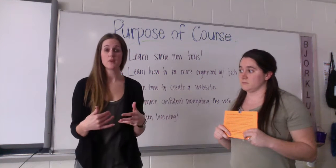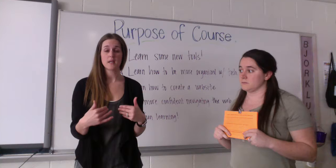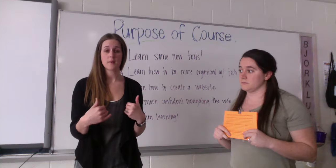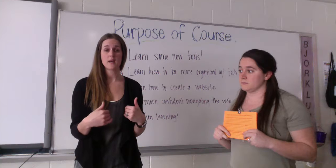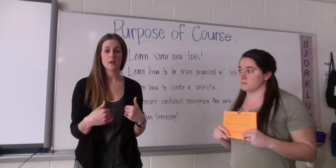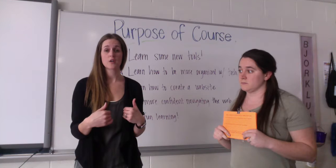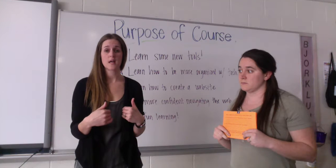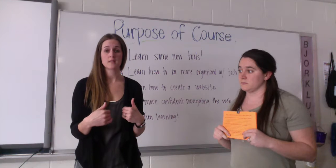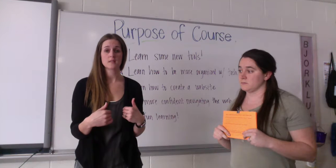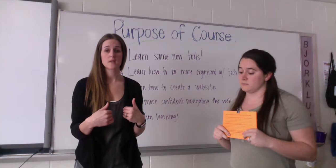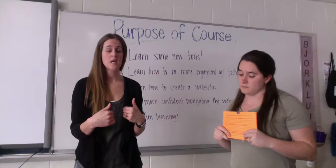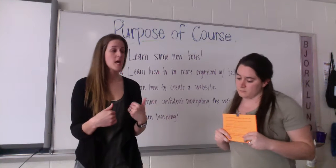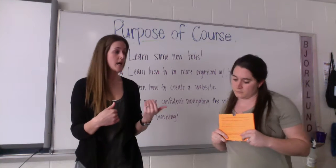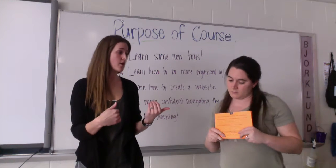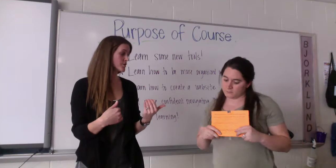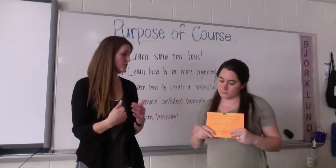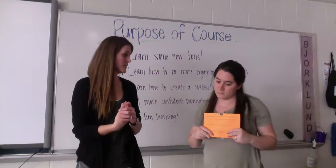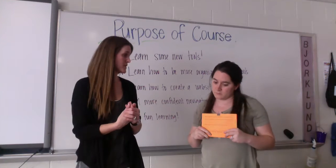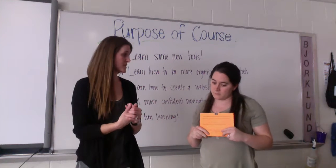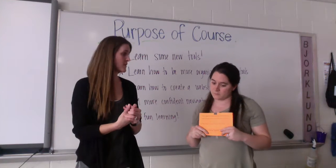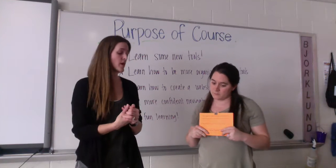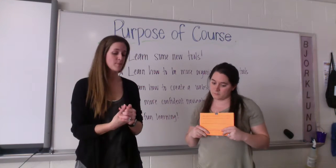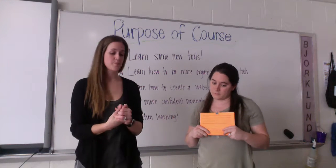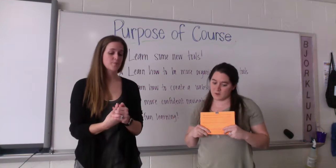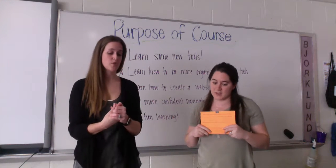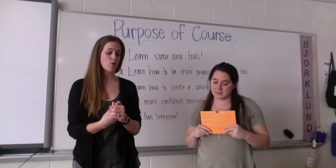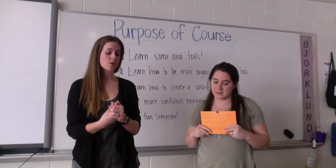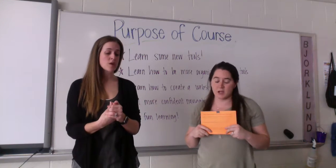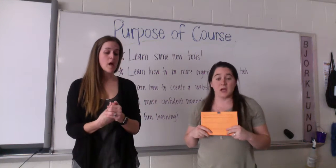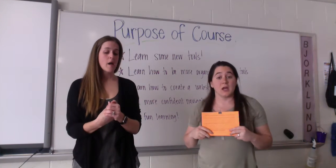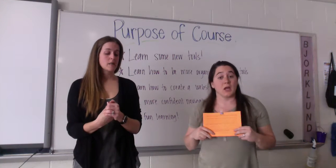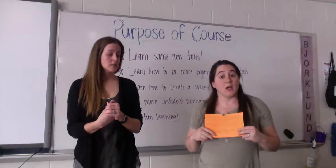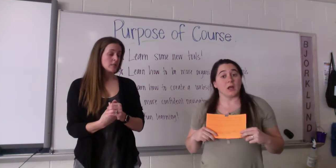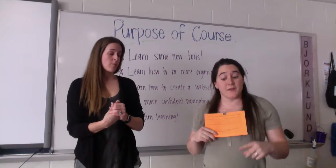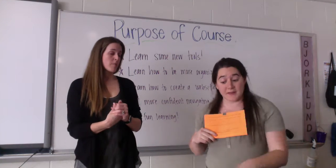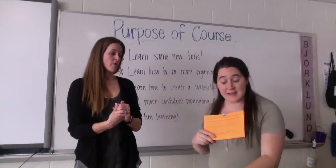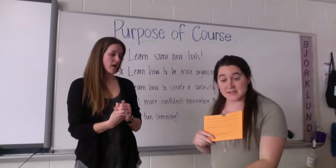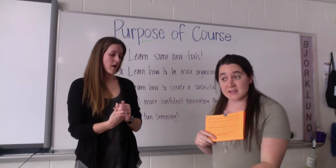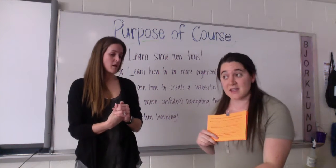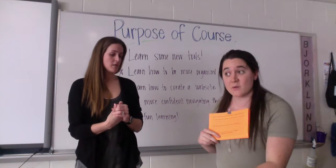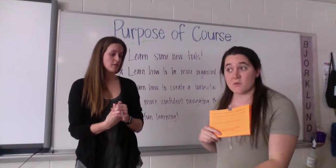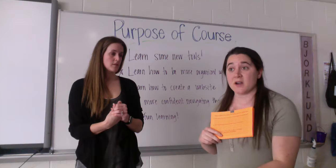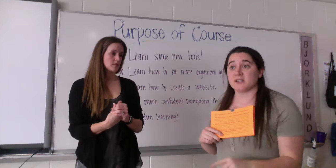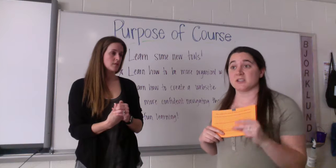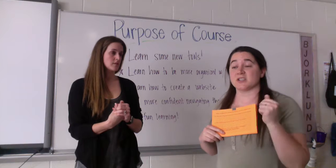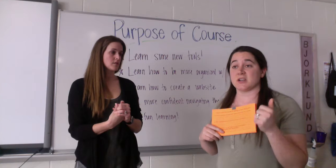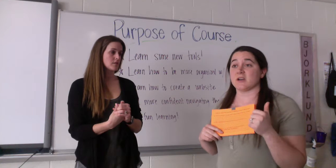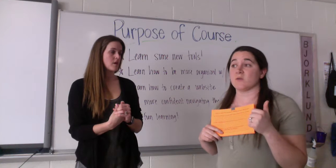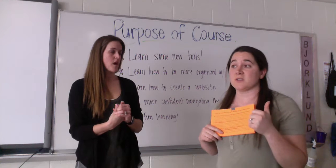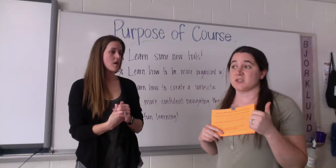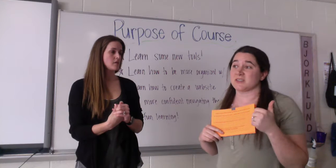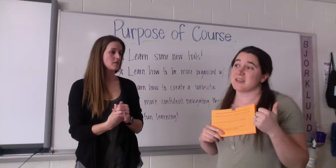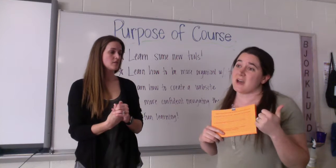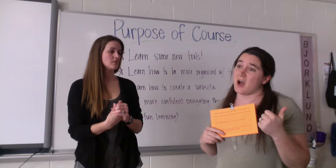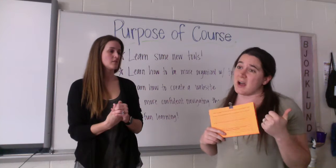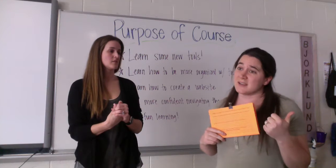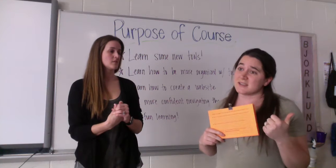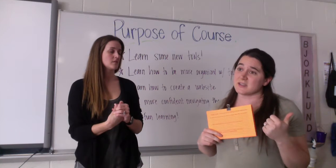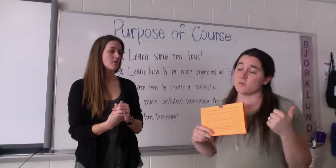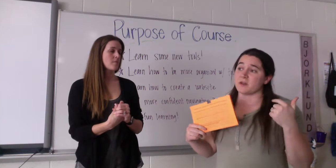in our classes. And I know Scoozy feels the same way. Yes. So the last thing that we wanted to share was just that honestly, with